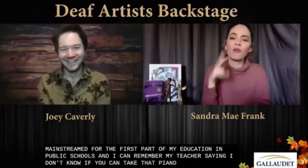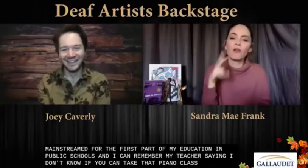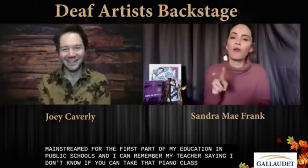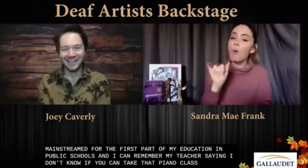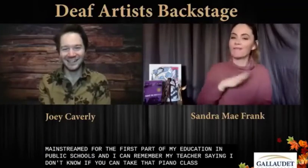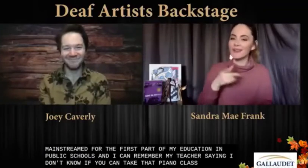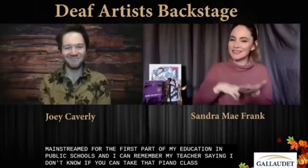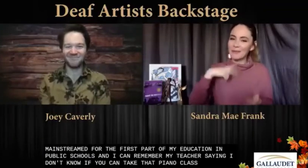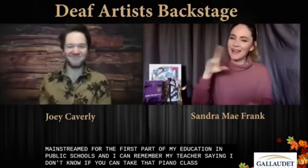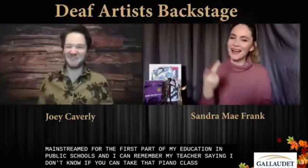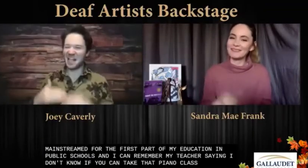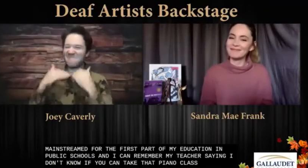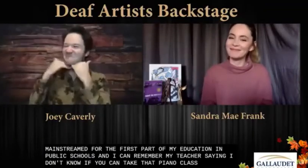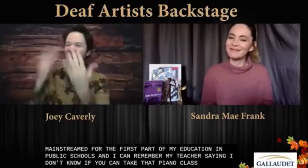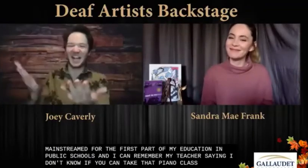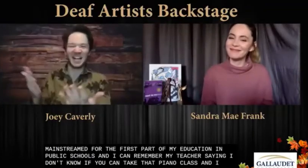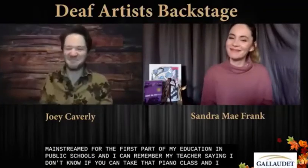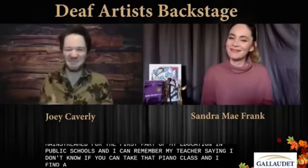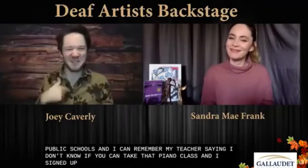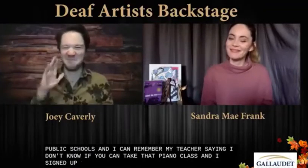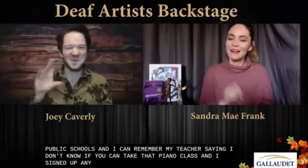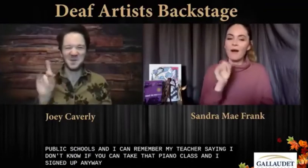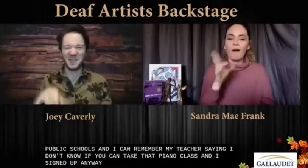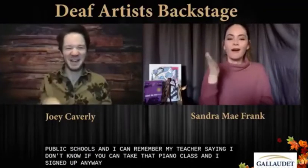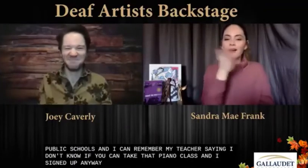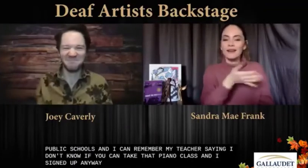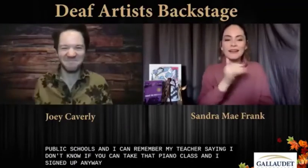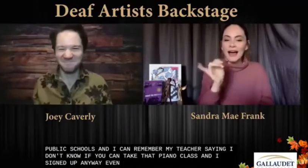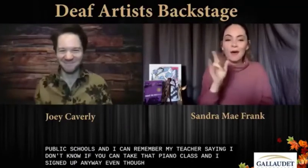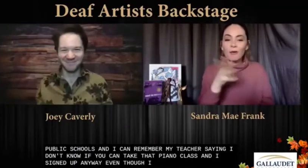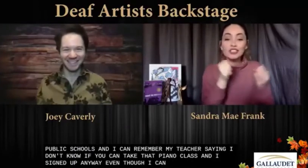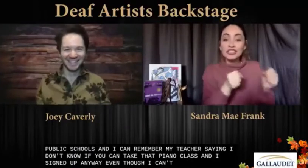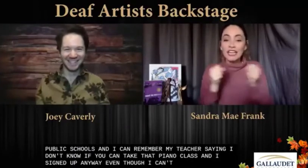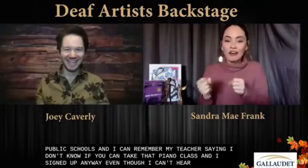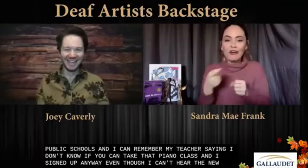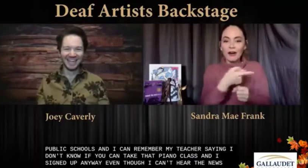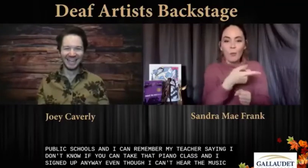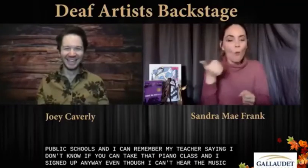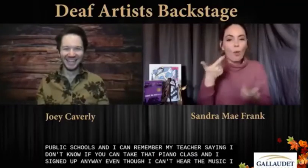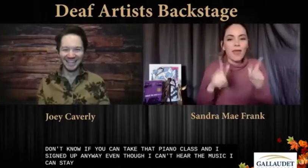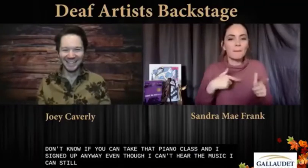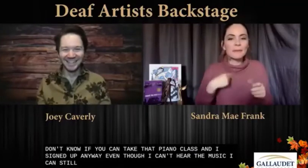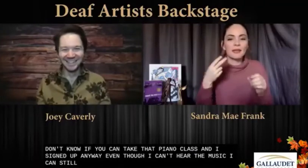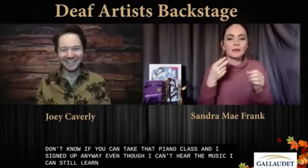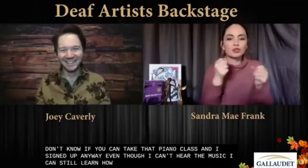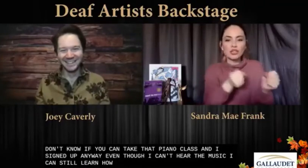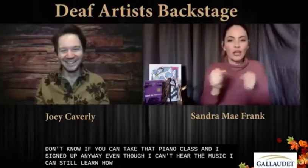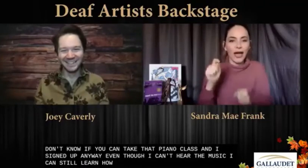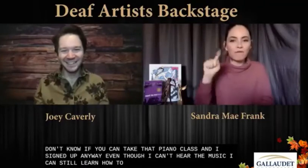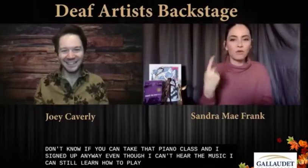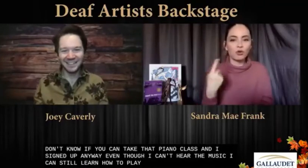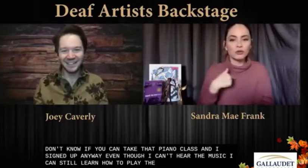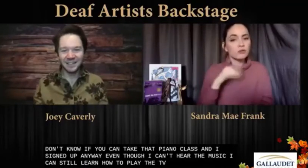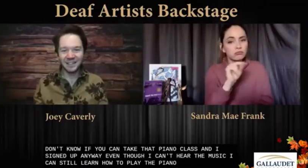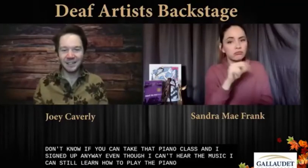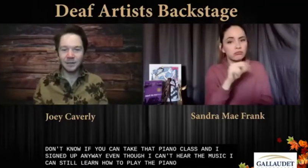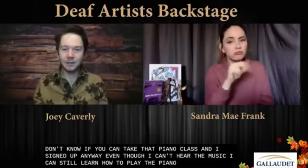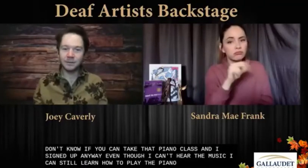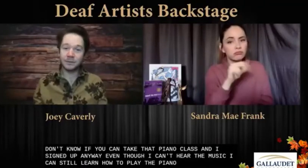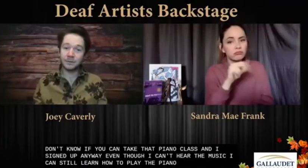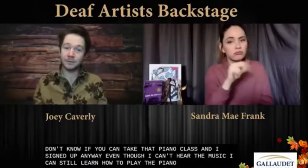class and I signed up anyway even though I can't hear the music I can still learn how to play the piano